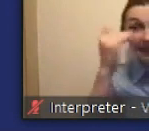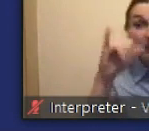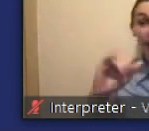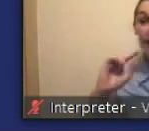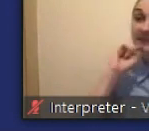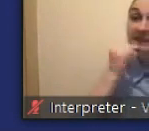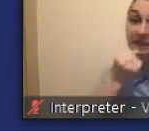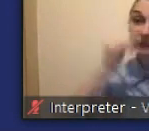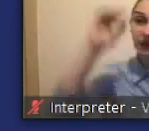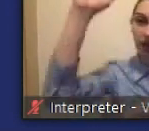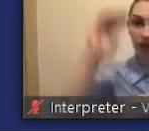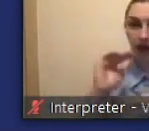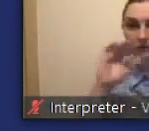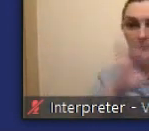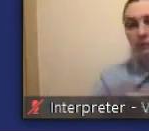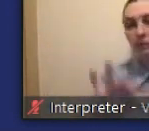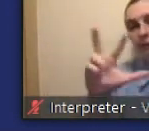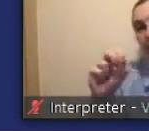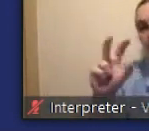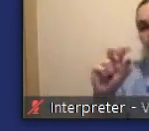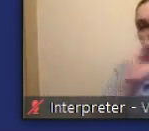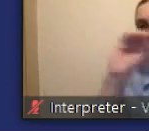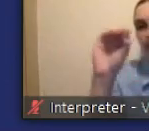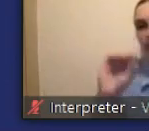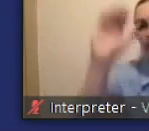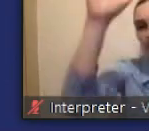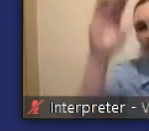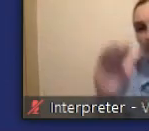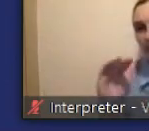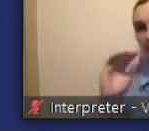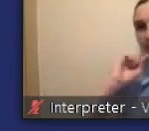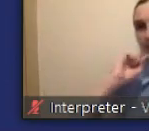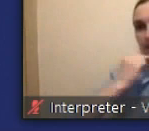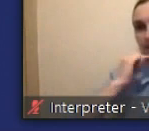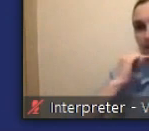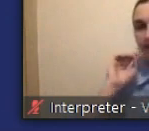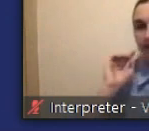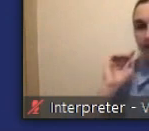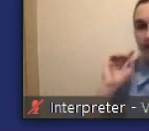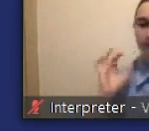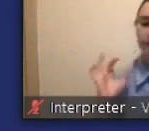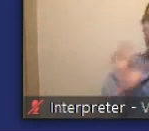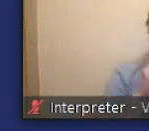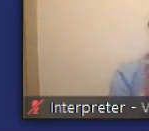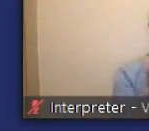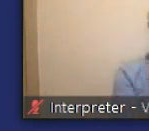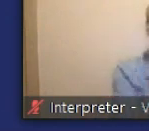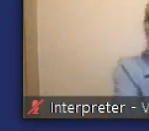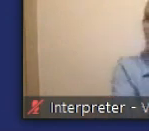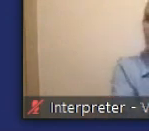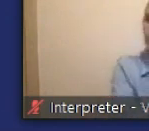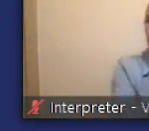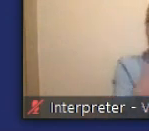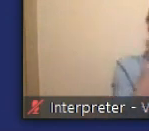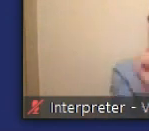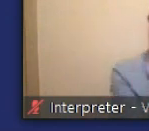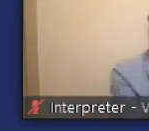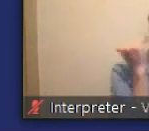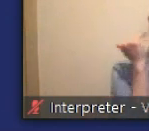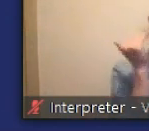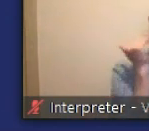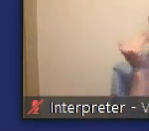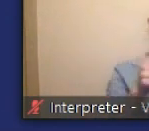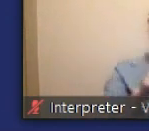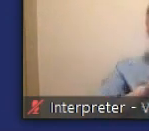around 30% decrease in severity associated with hospitalizations among adults, but they actually saw the inverse associated with hospitalizations